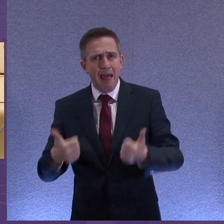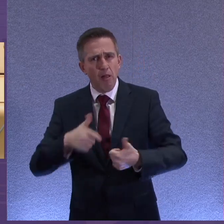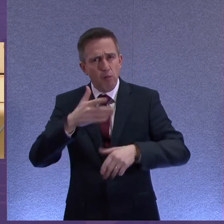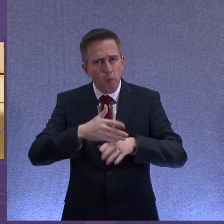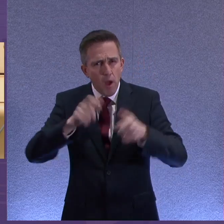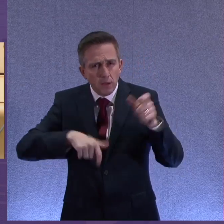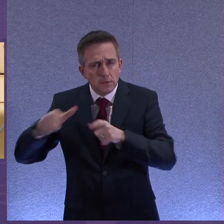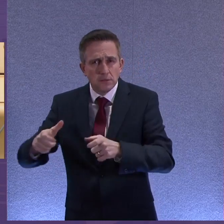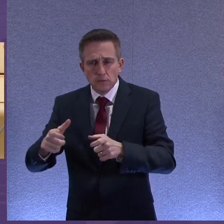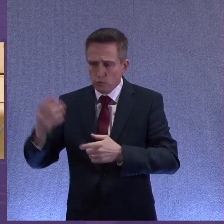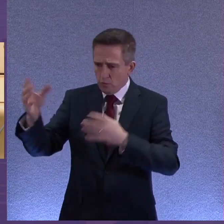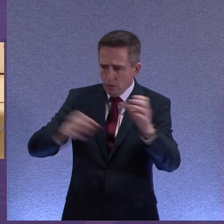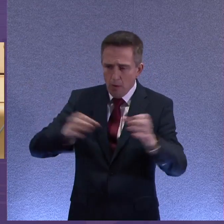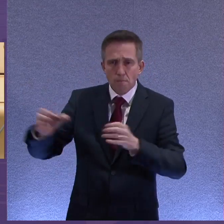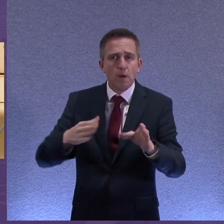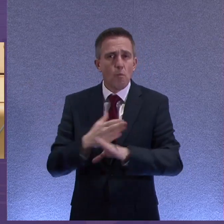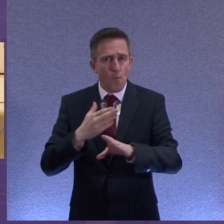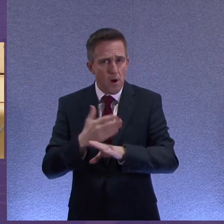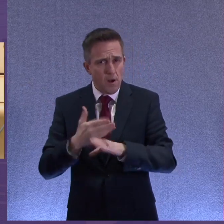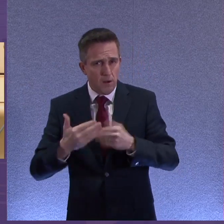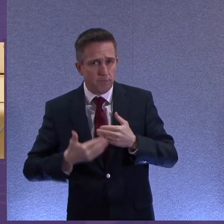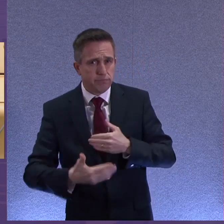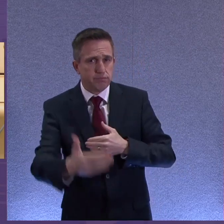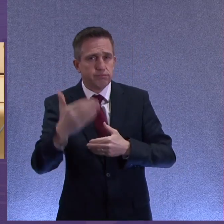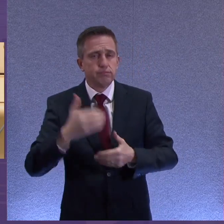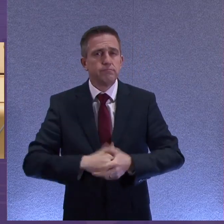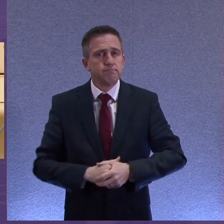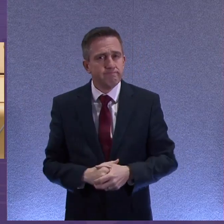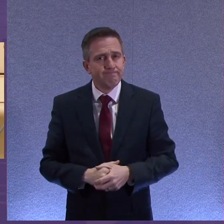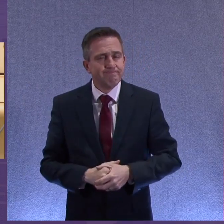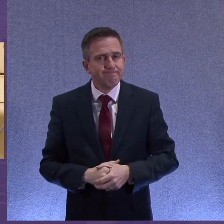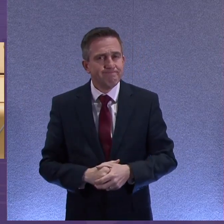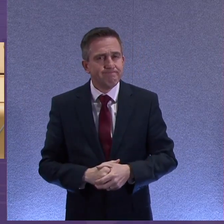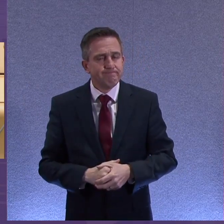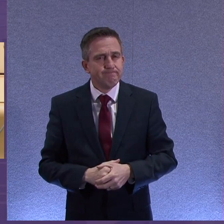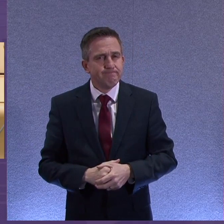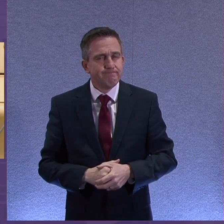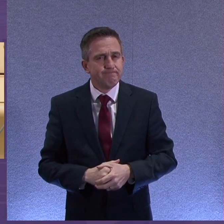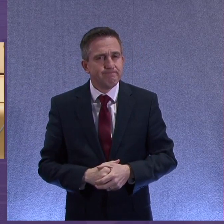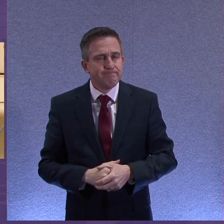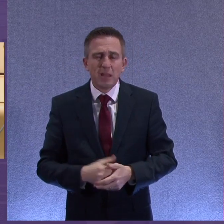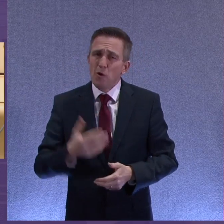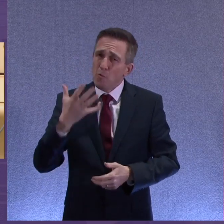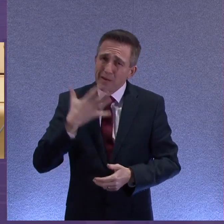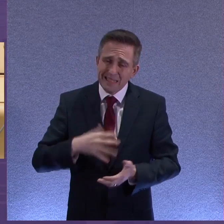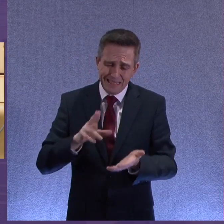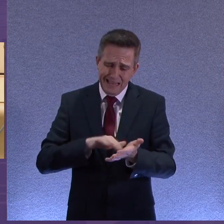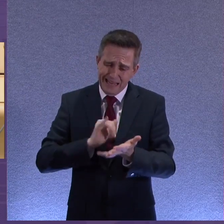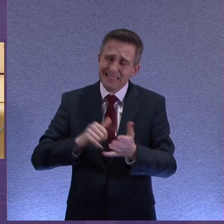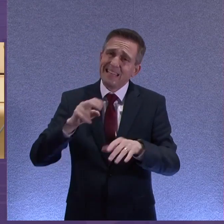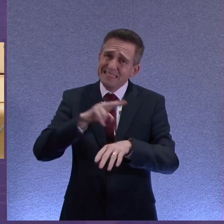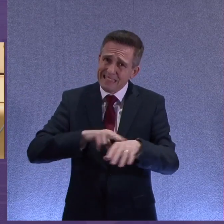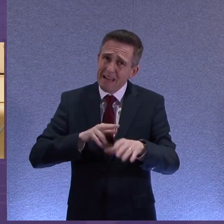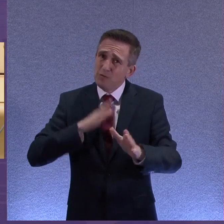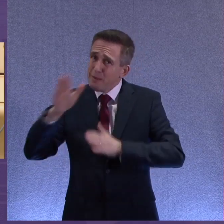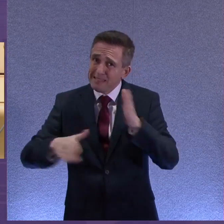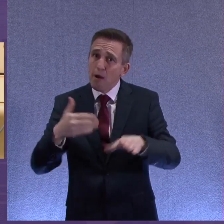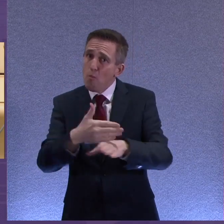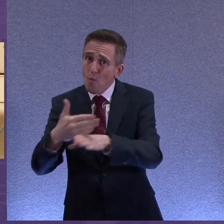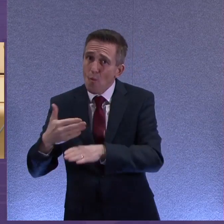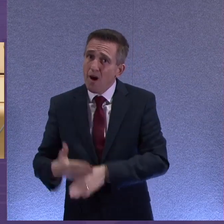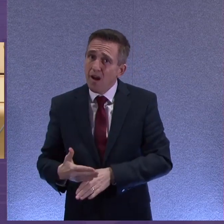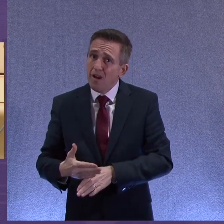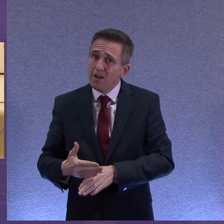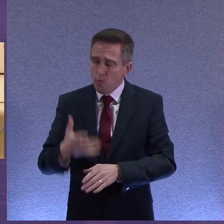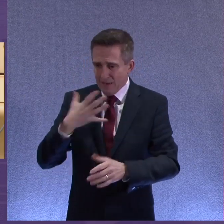at this time. We cannot have barriers to staff working in the NHS. Last week I said that I